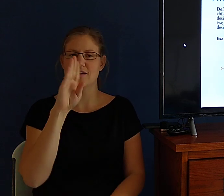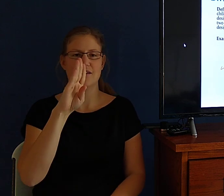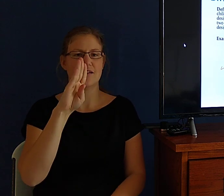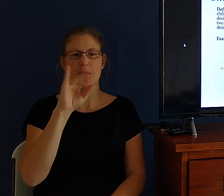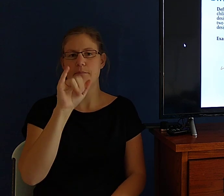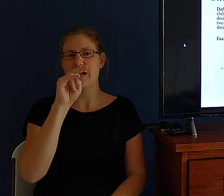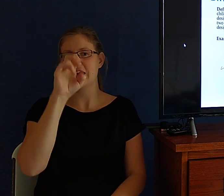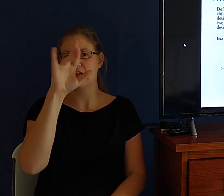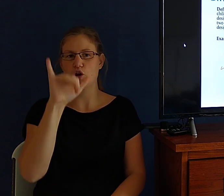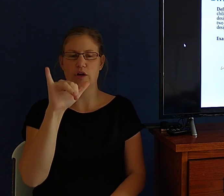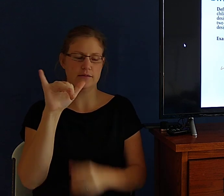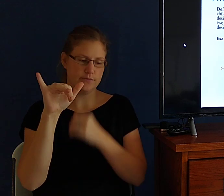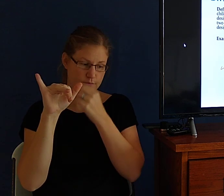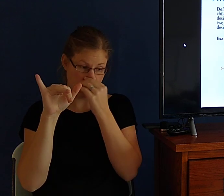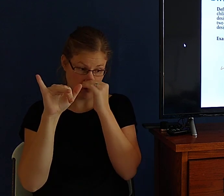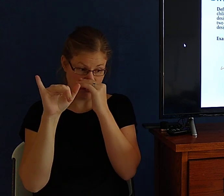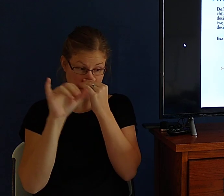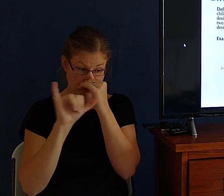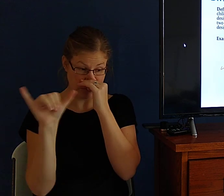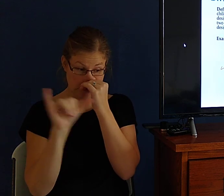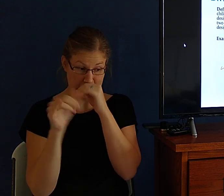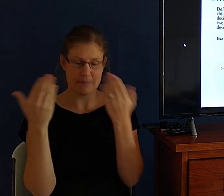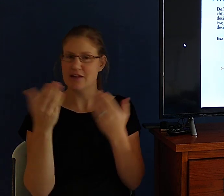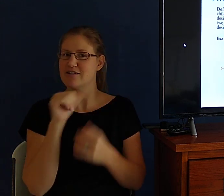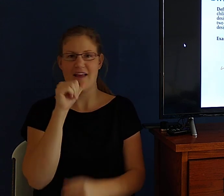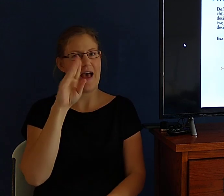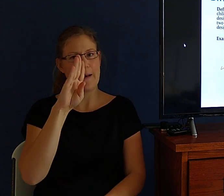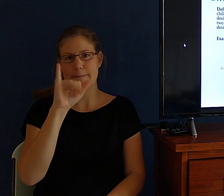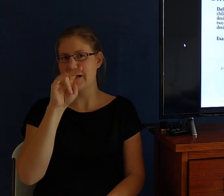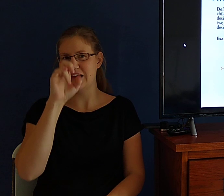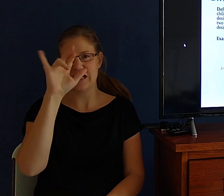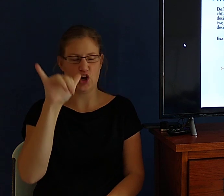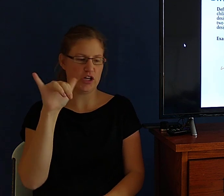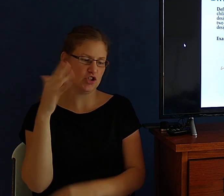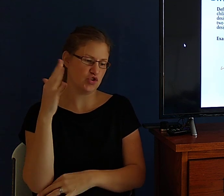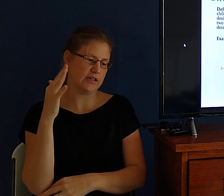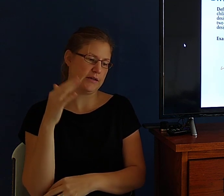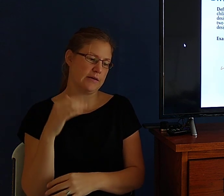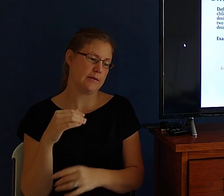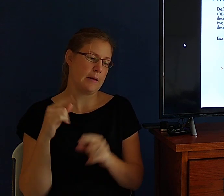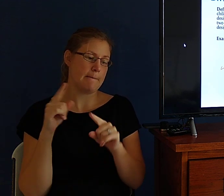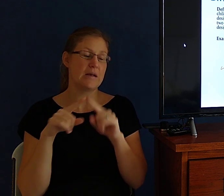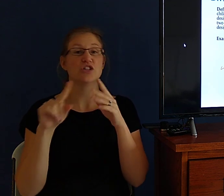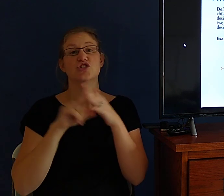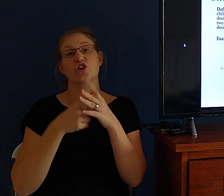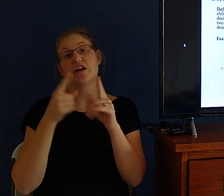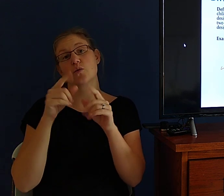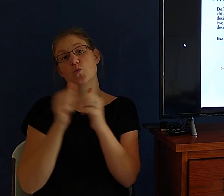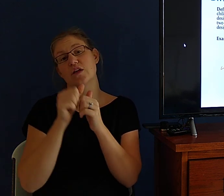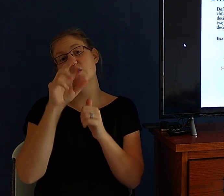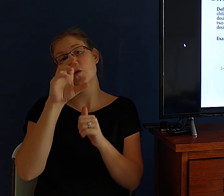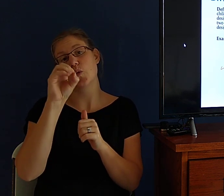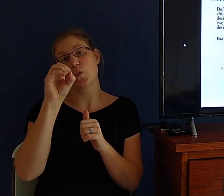tree. Same thing, this is not binary tree, but now you can, starting from the root has only